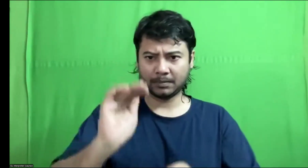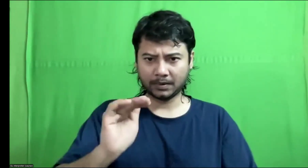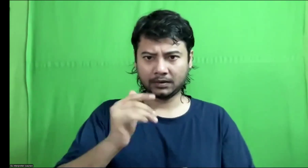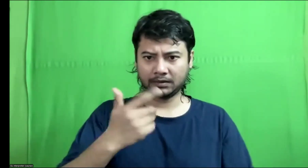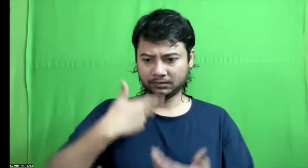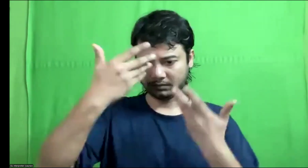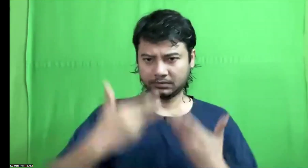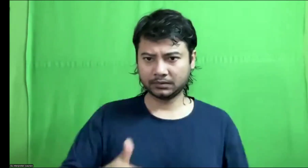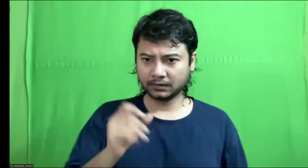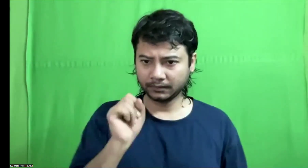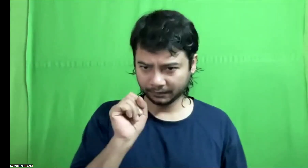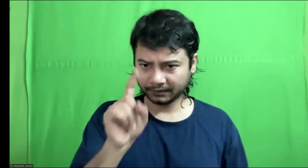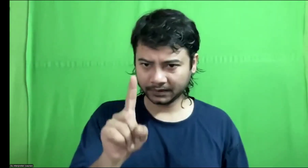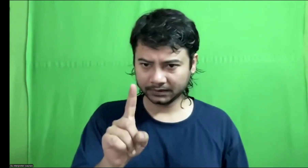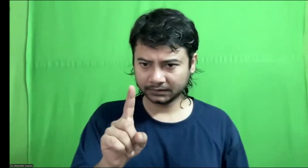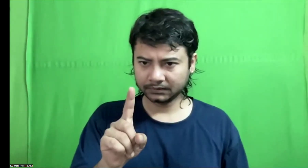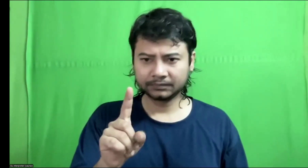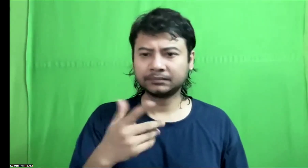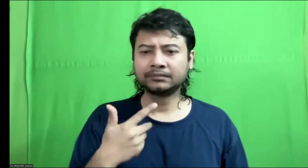We have been born many times.